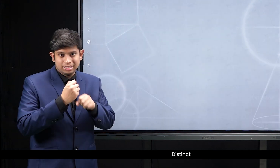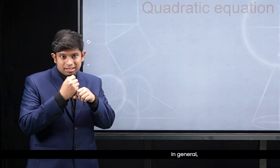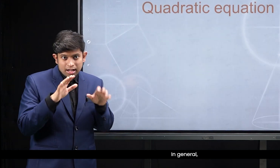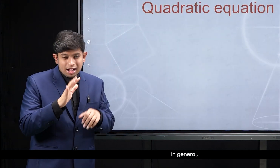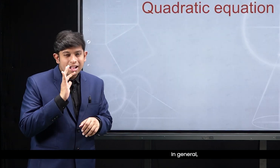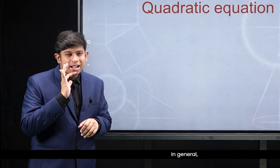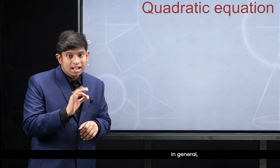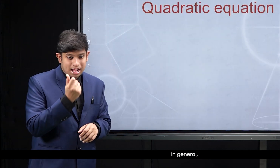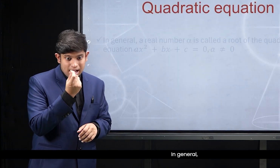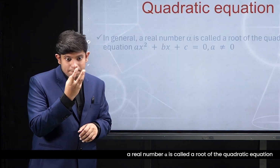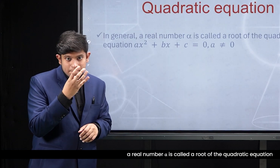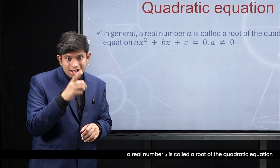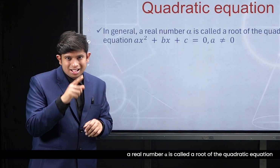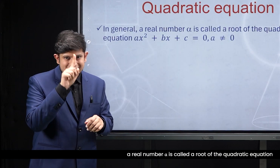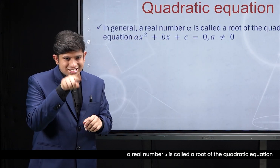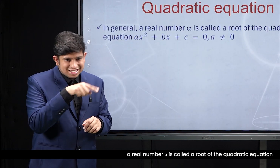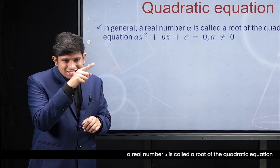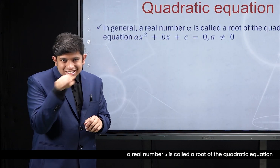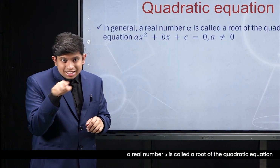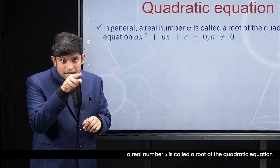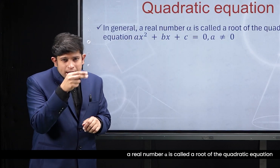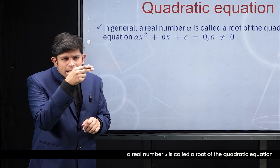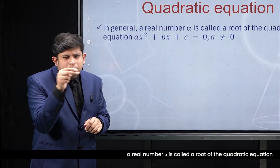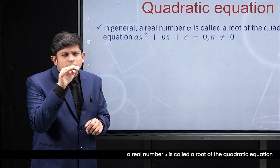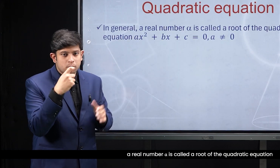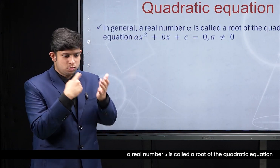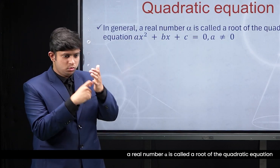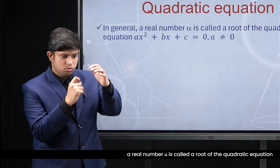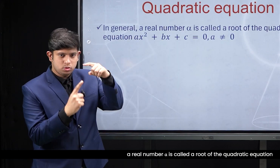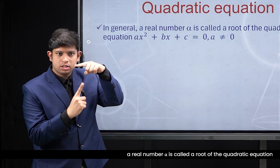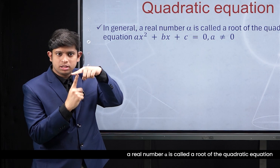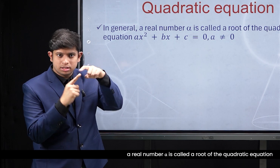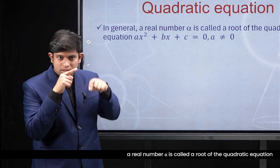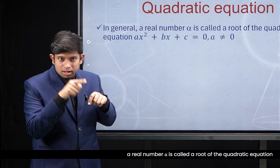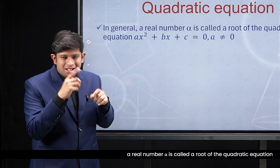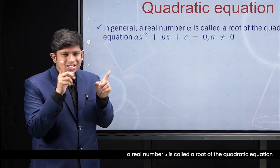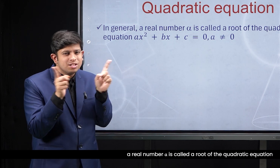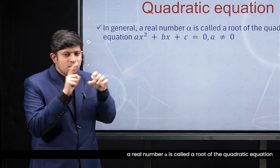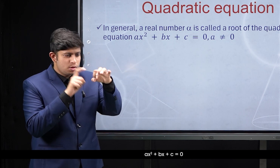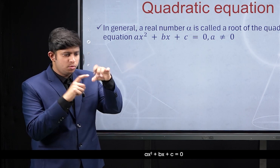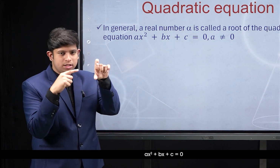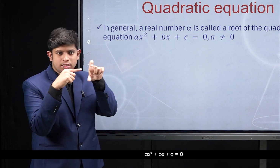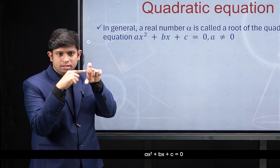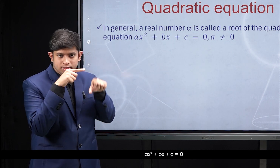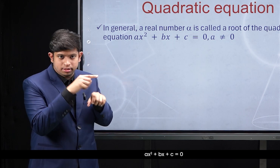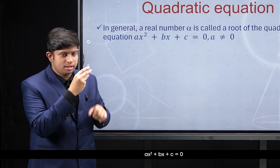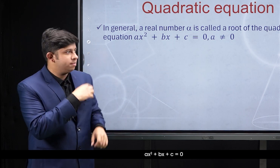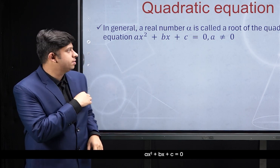In general, a real number alpha is called the root of the quadratic equation. Ax square plus bx